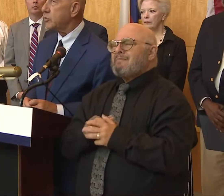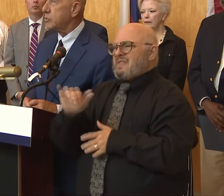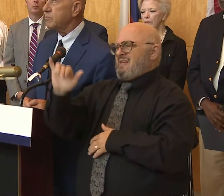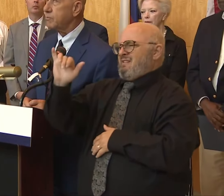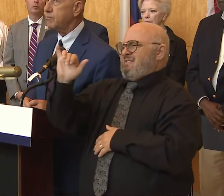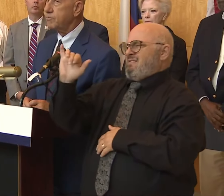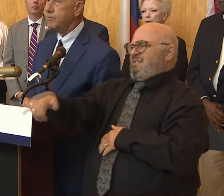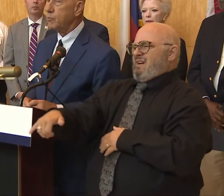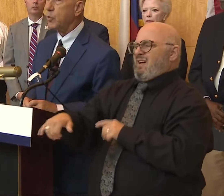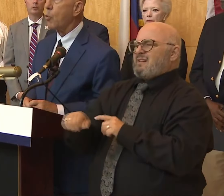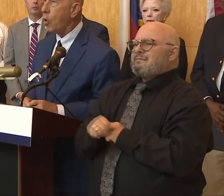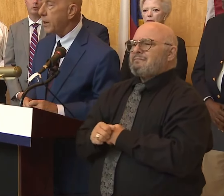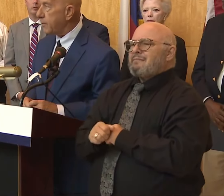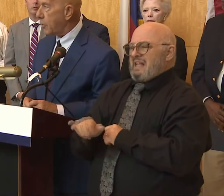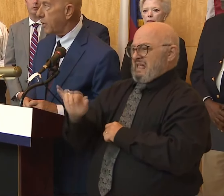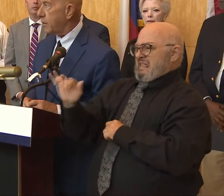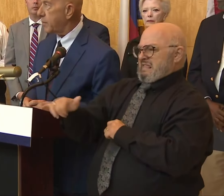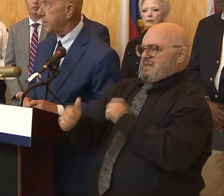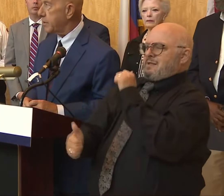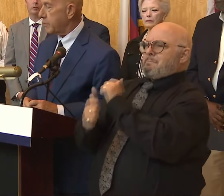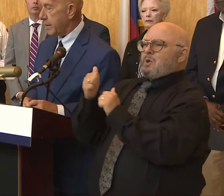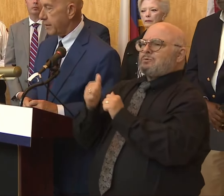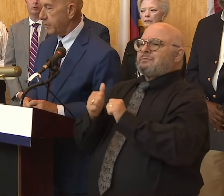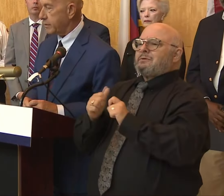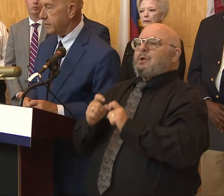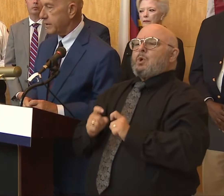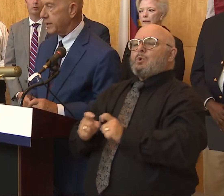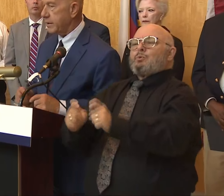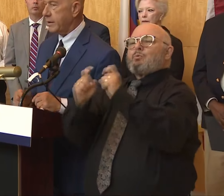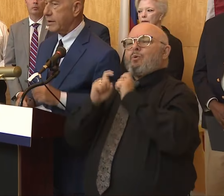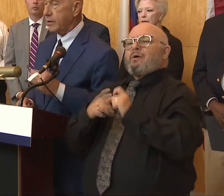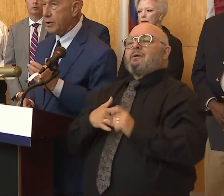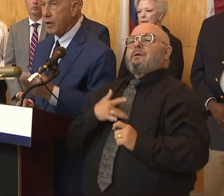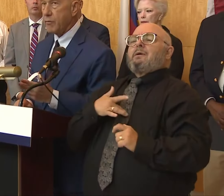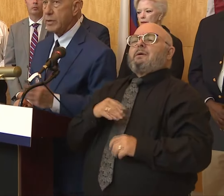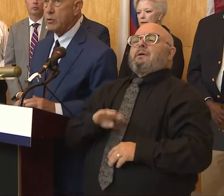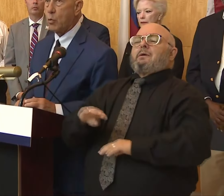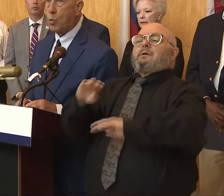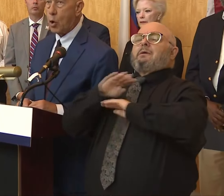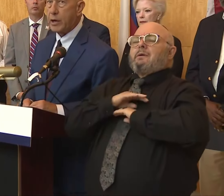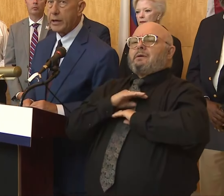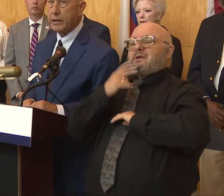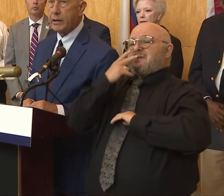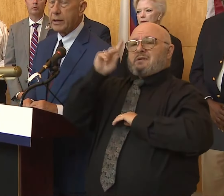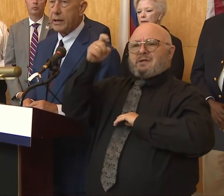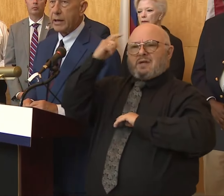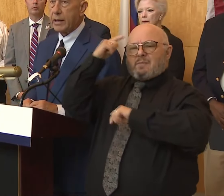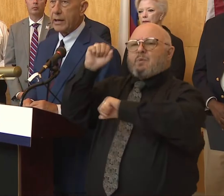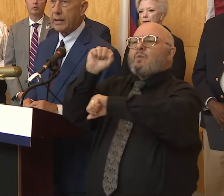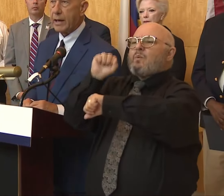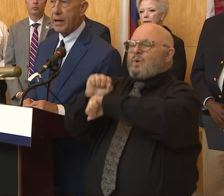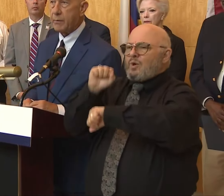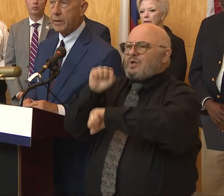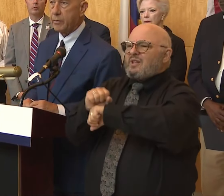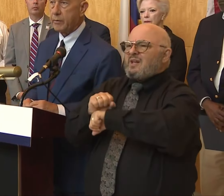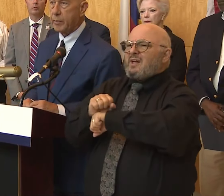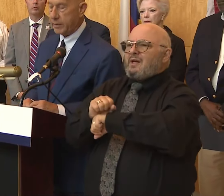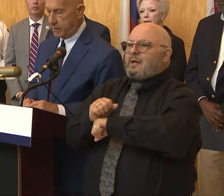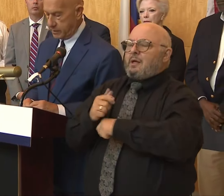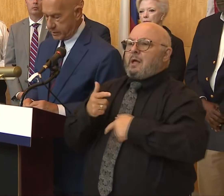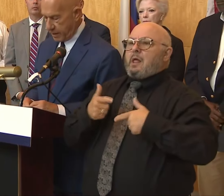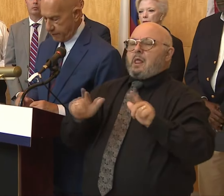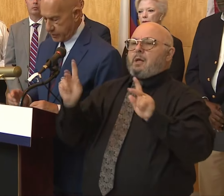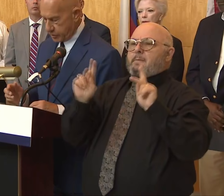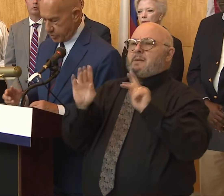That's the most rewarding part of being a mayor, to see government working and allowing people to